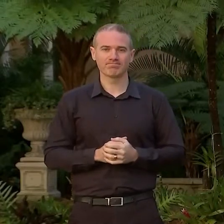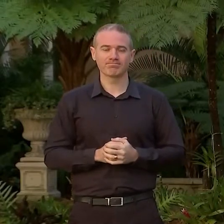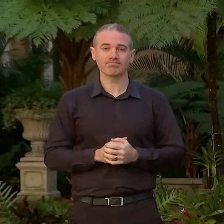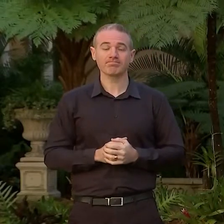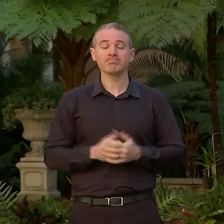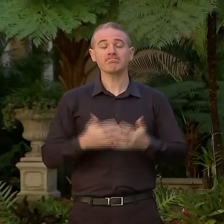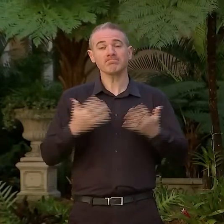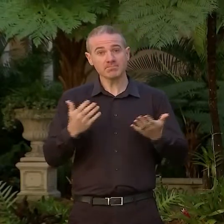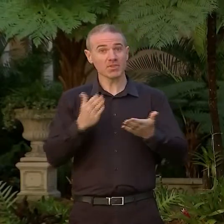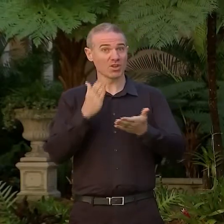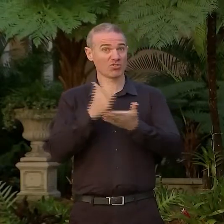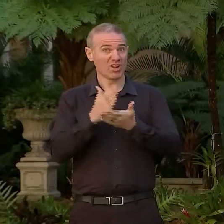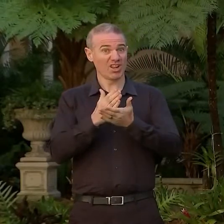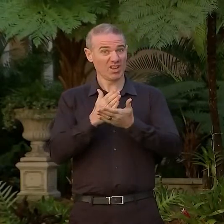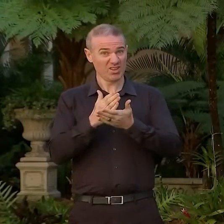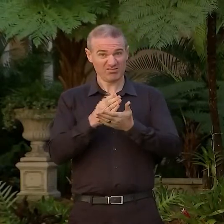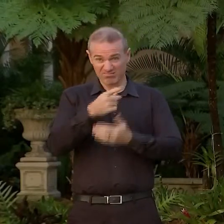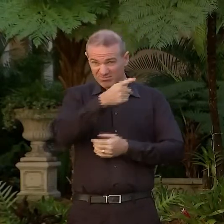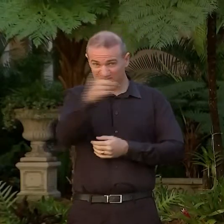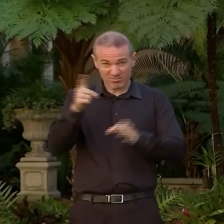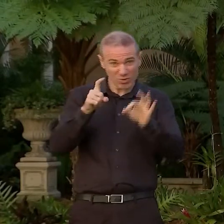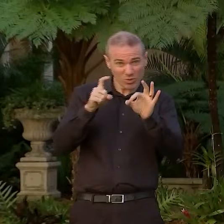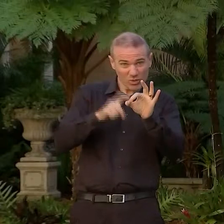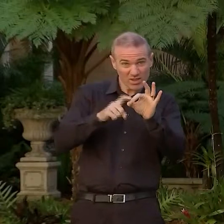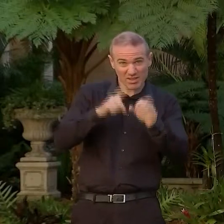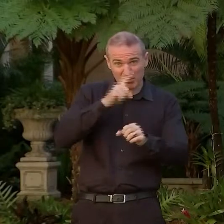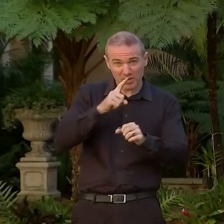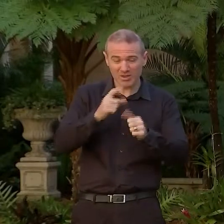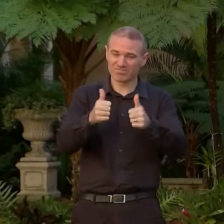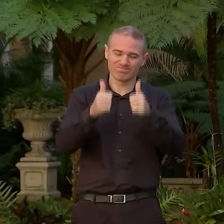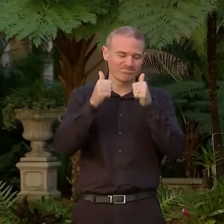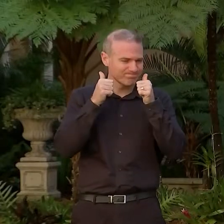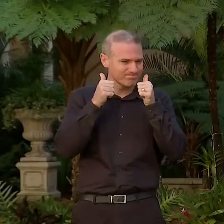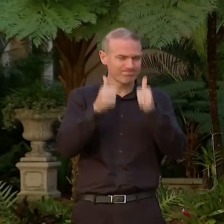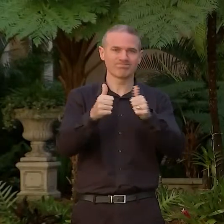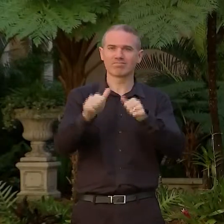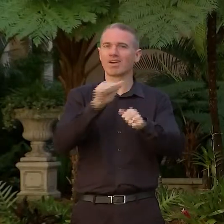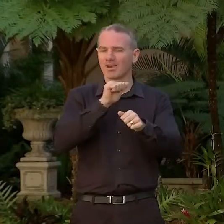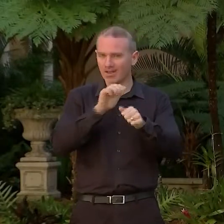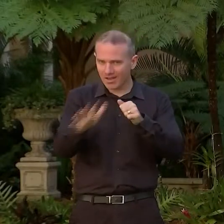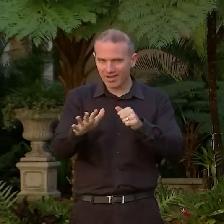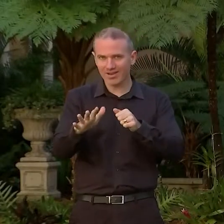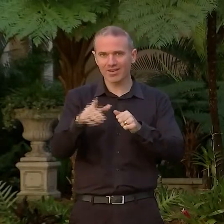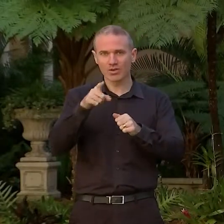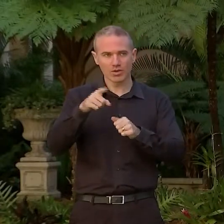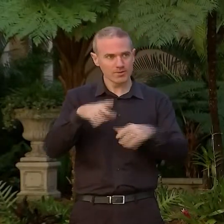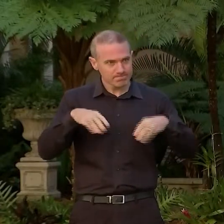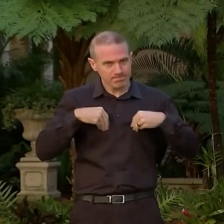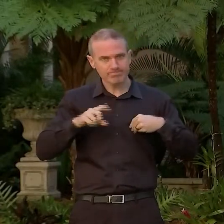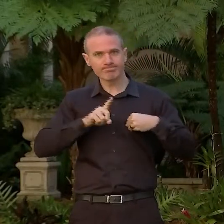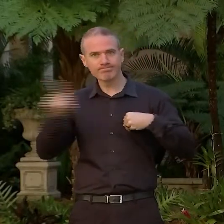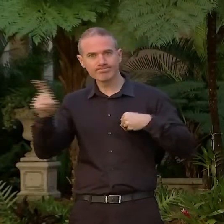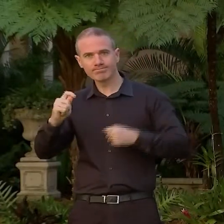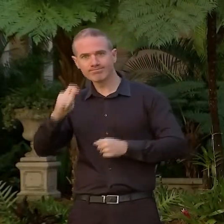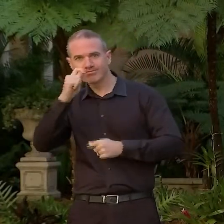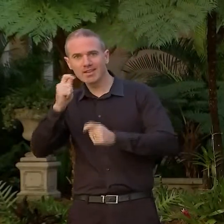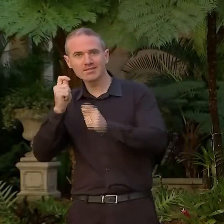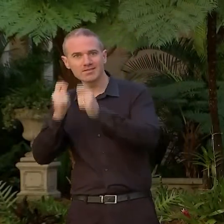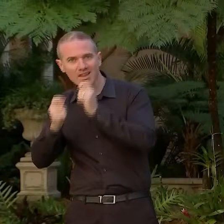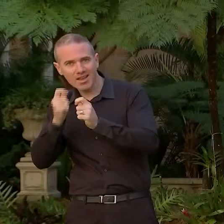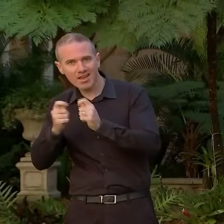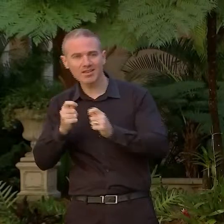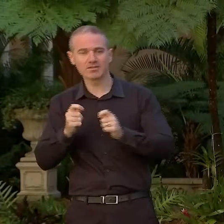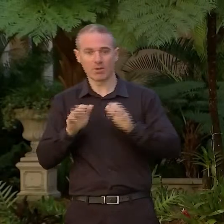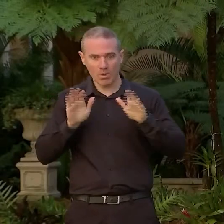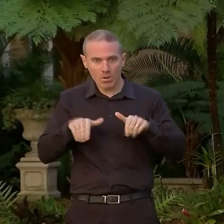But generally, Queensland, you're doing an amazing job. You're getting tested, you're staying home, you're wearing